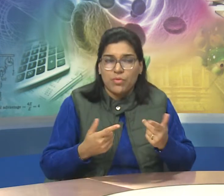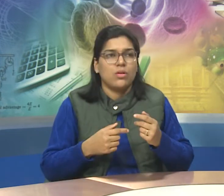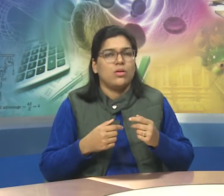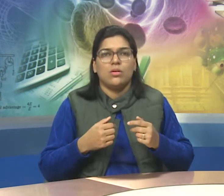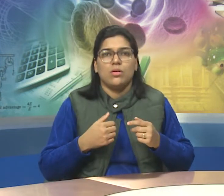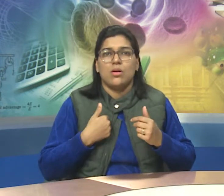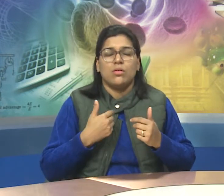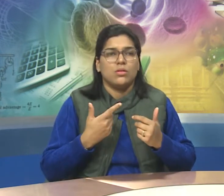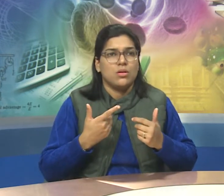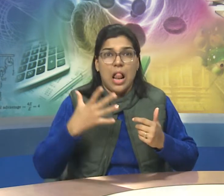clashes,